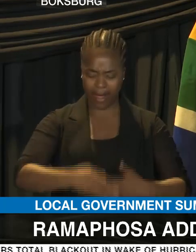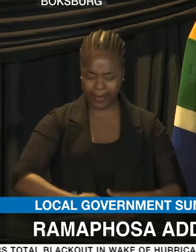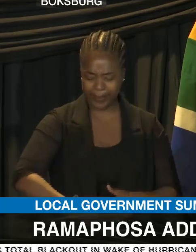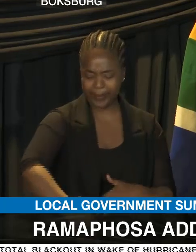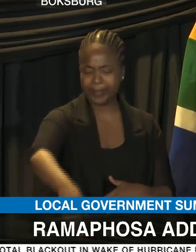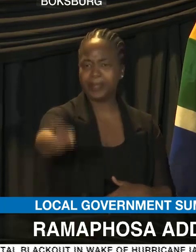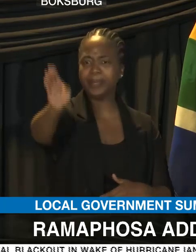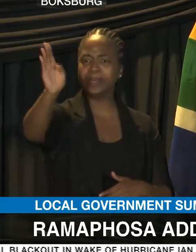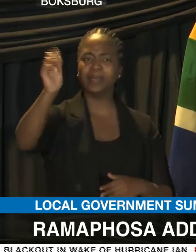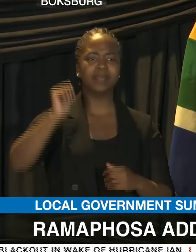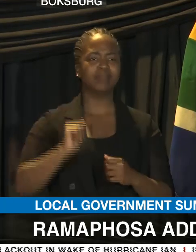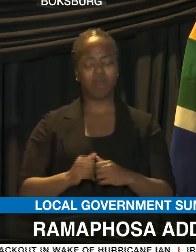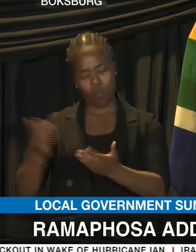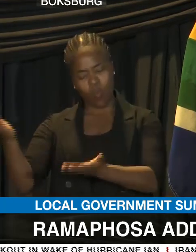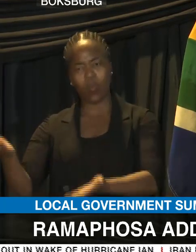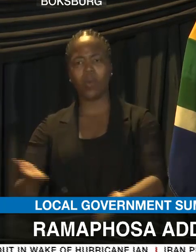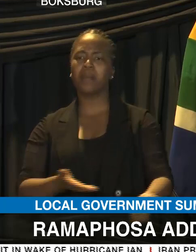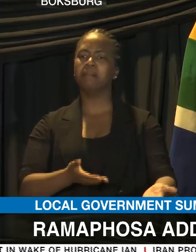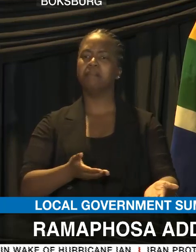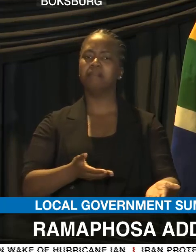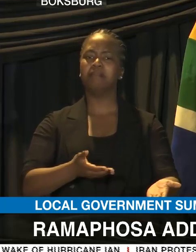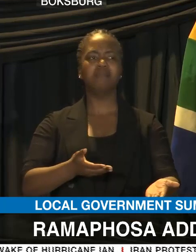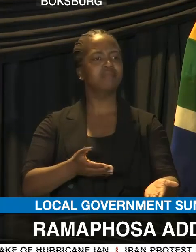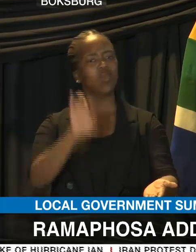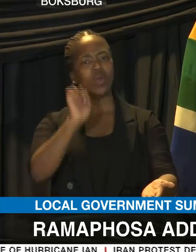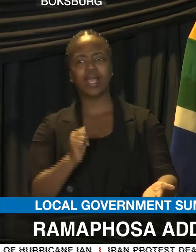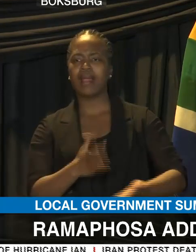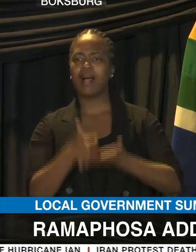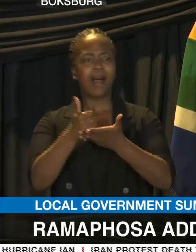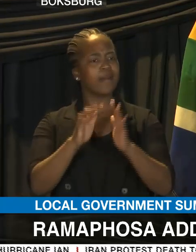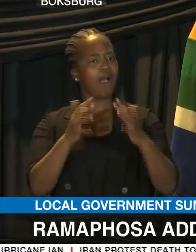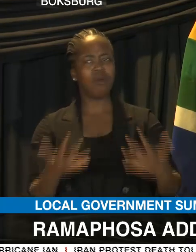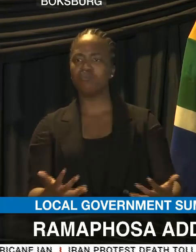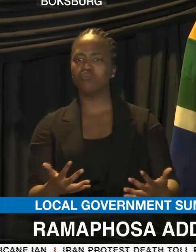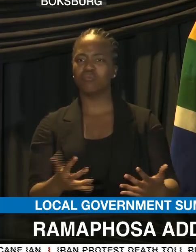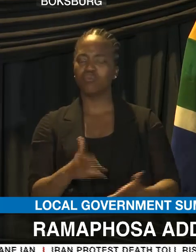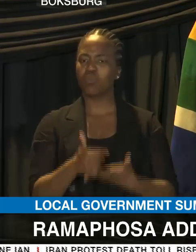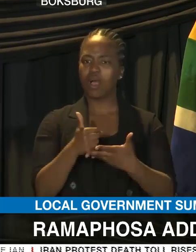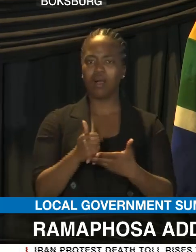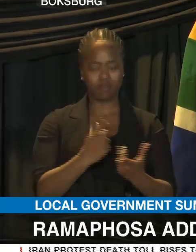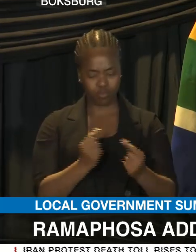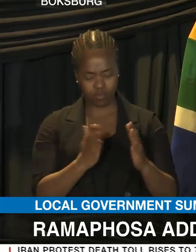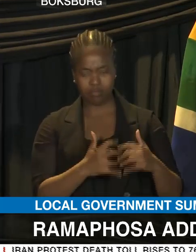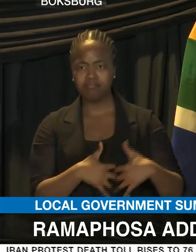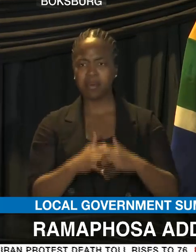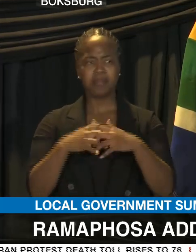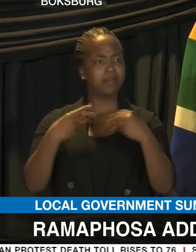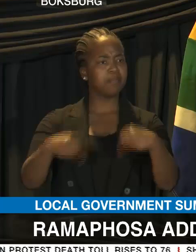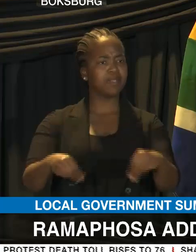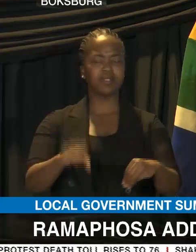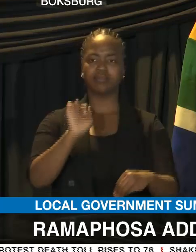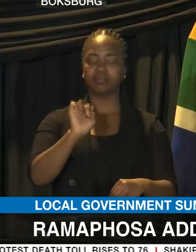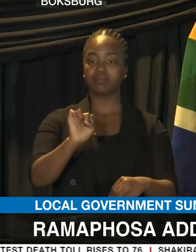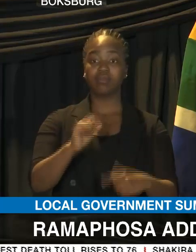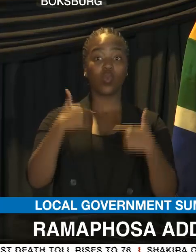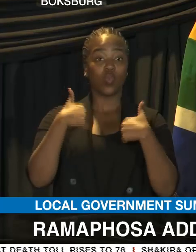the governor said, welcome, what can we do to help you set up your business?